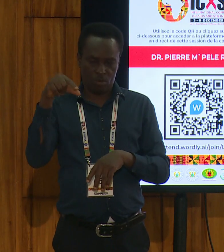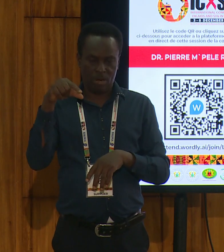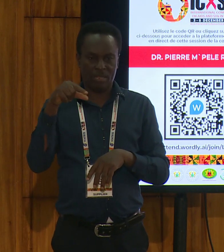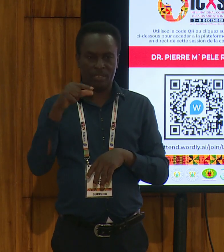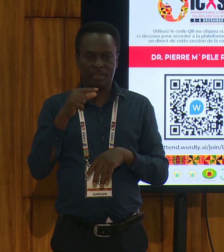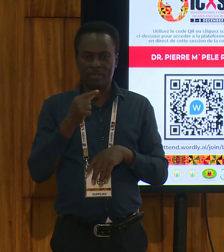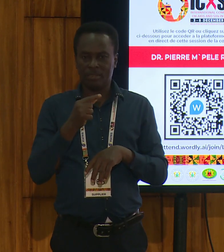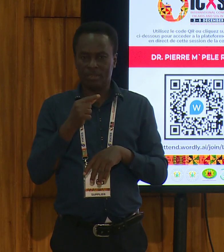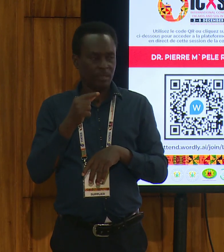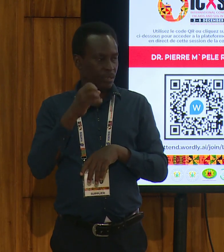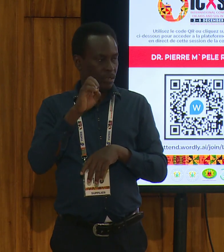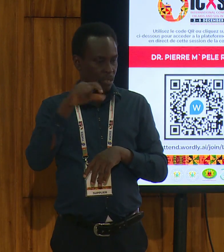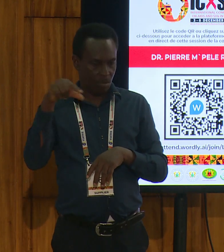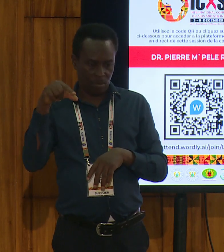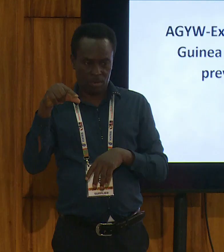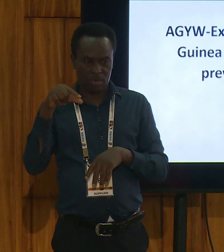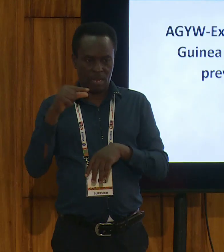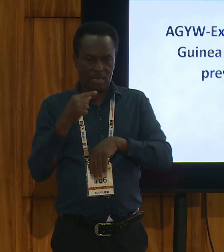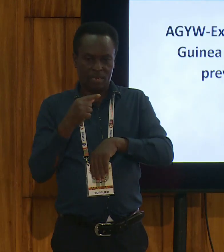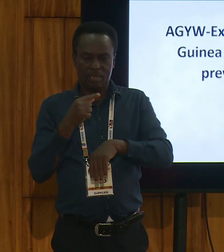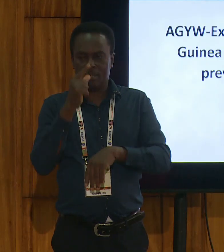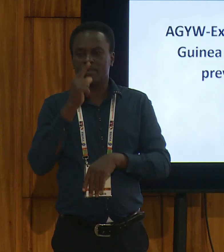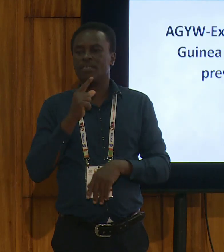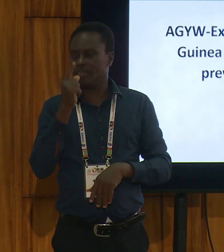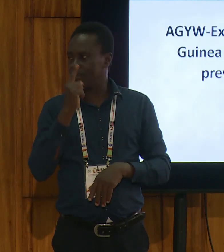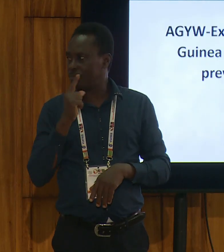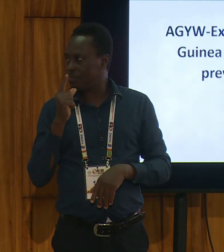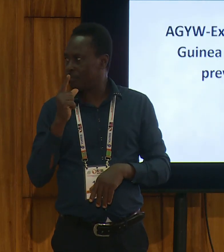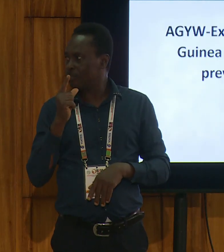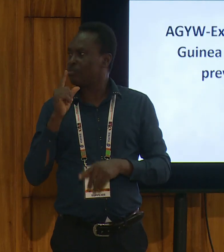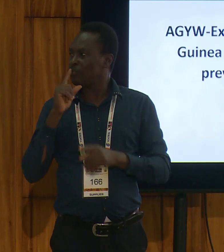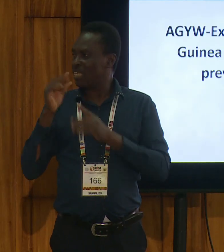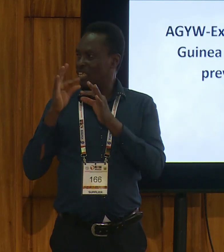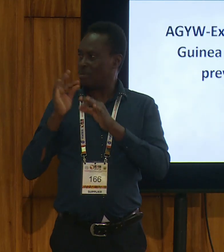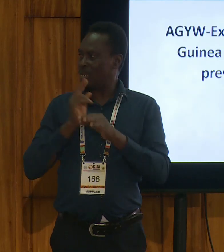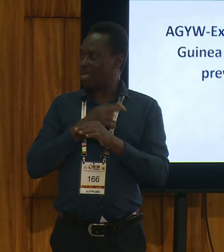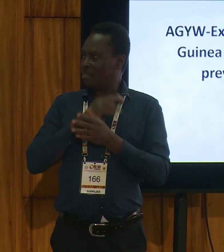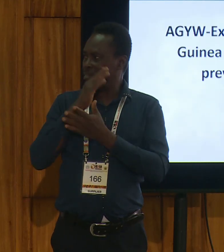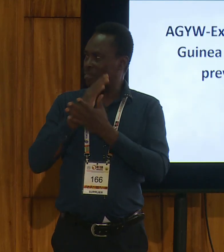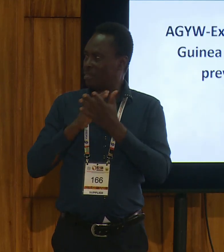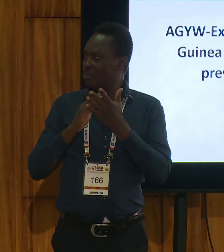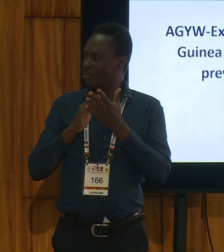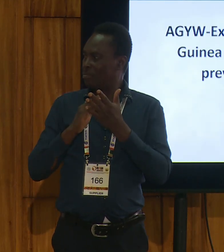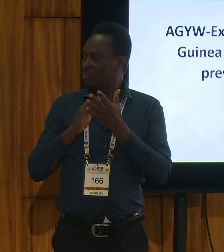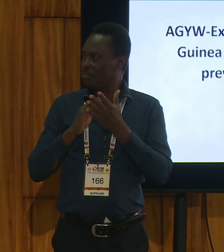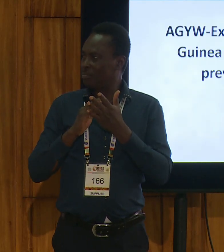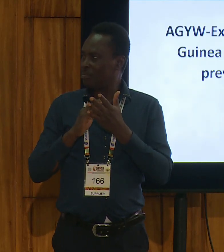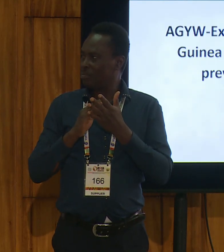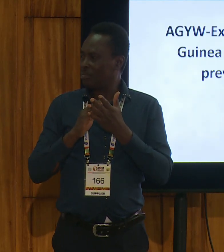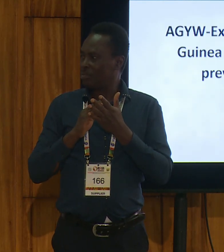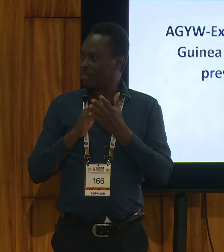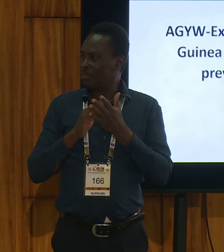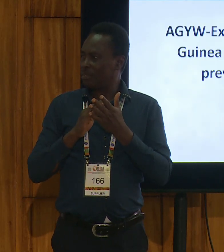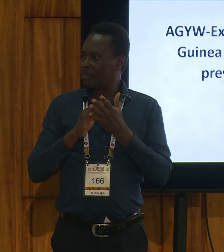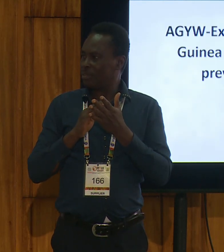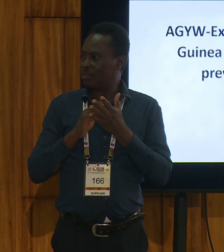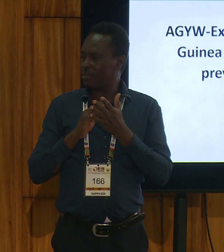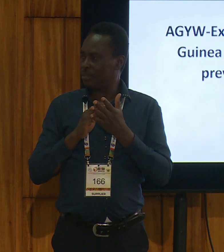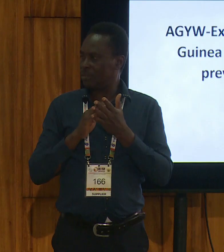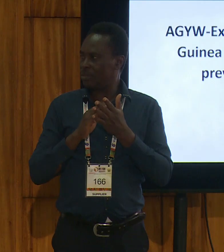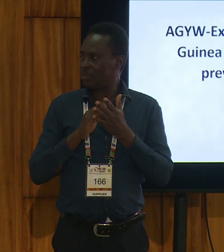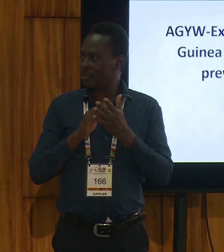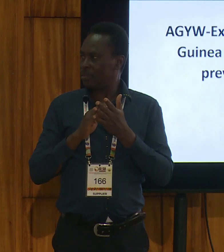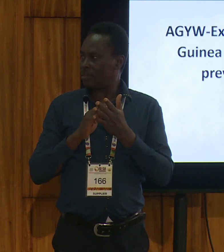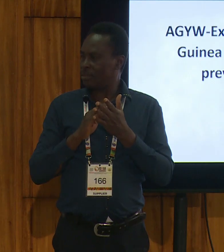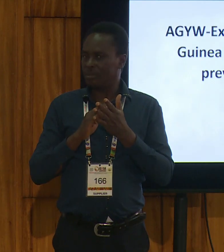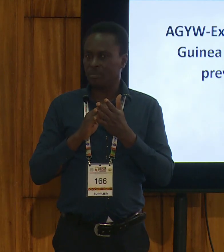a more digging into some aspect of how the youth and the young adolescents, particularly living